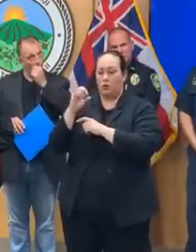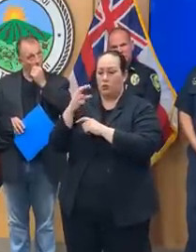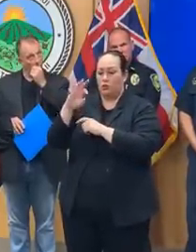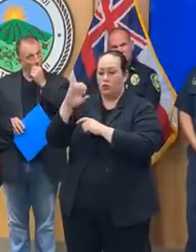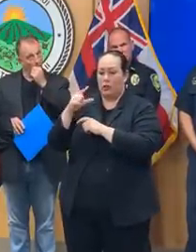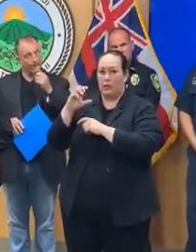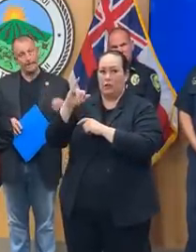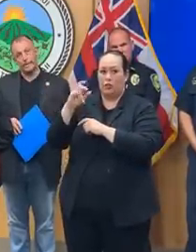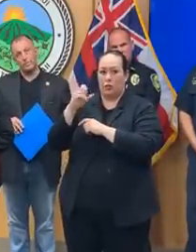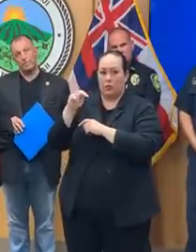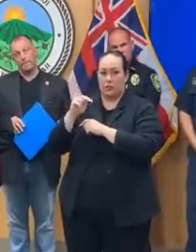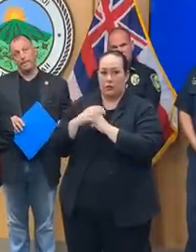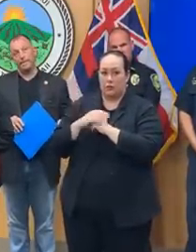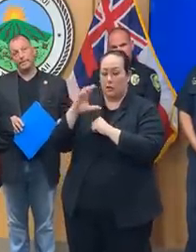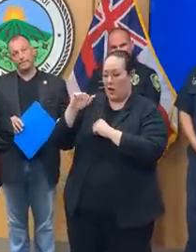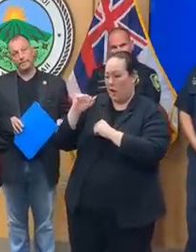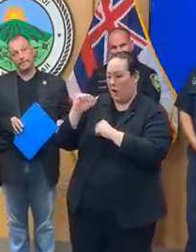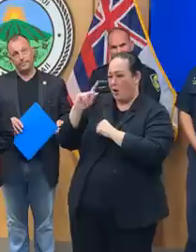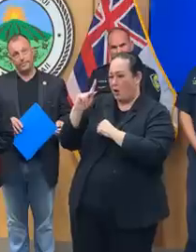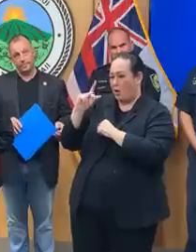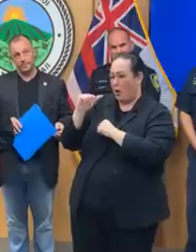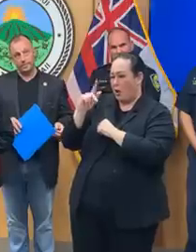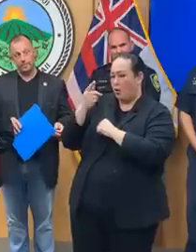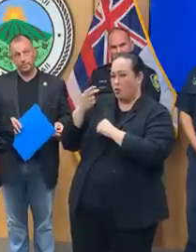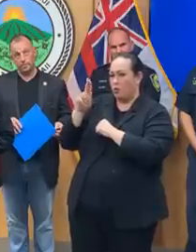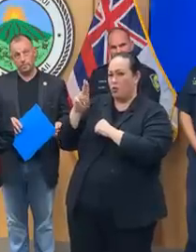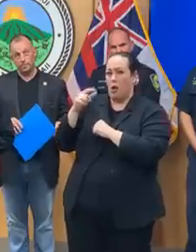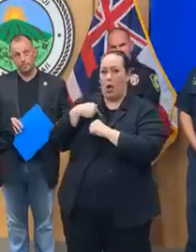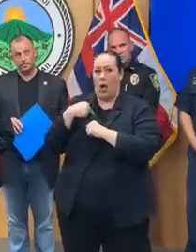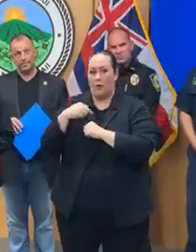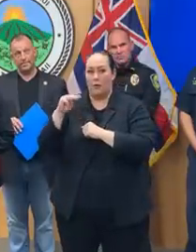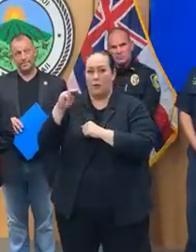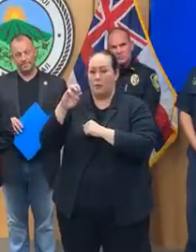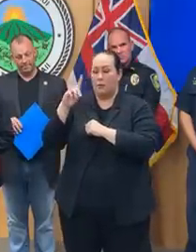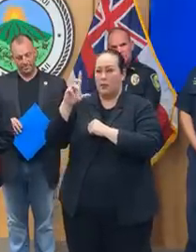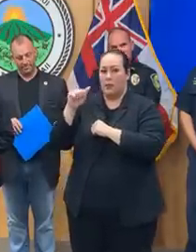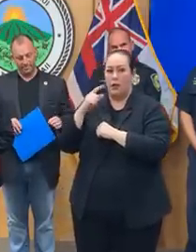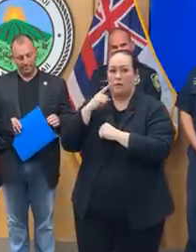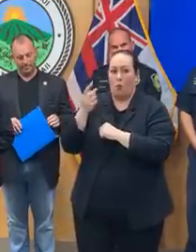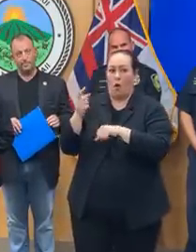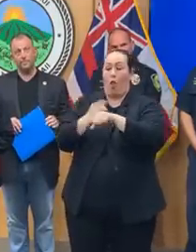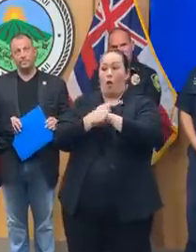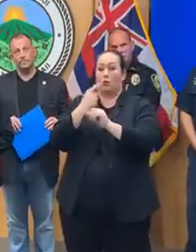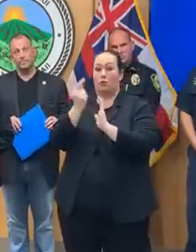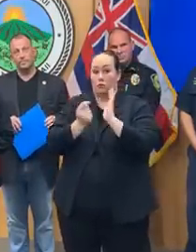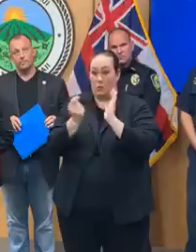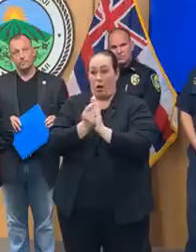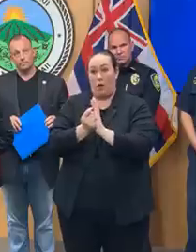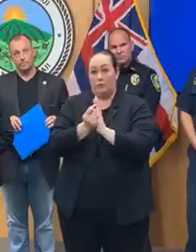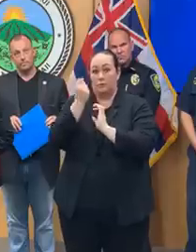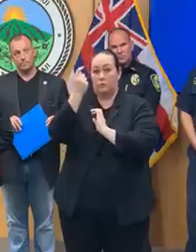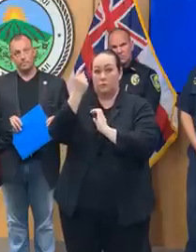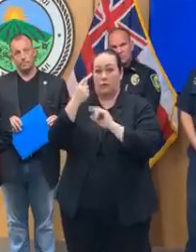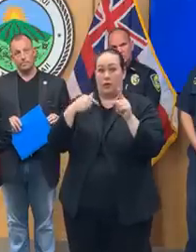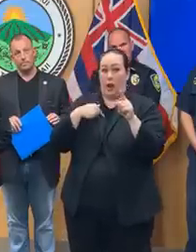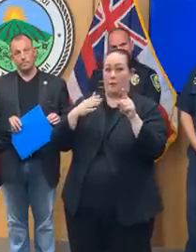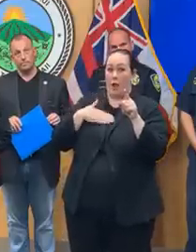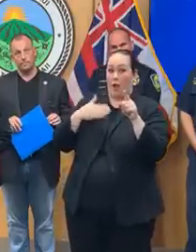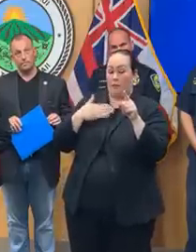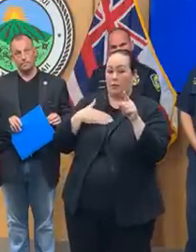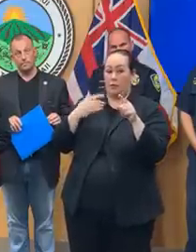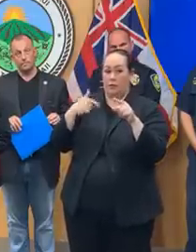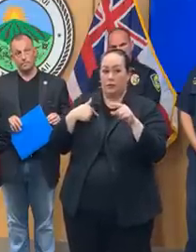you. I have been with the media for some time, and I'm glad to say that